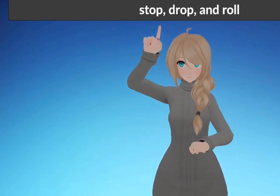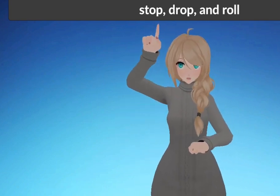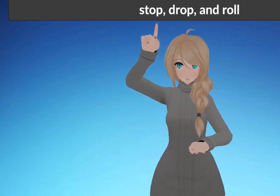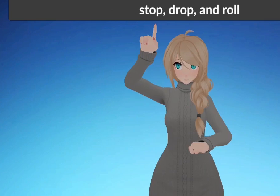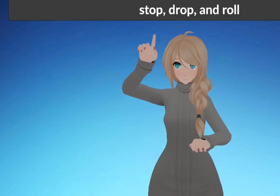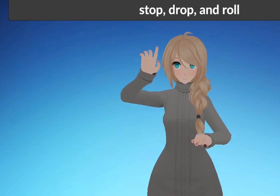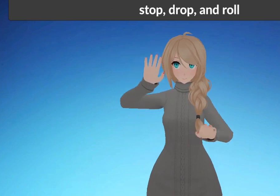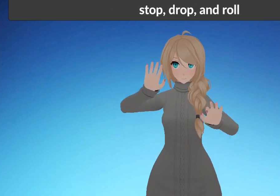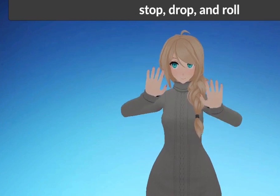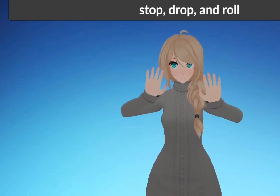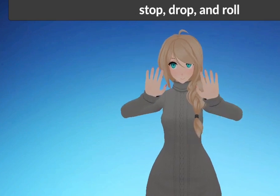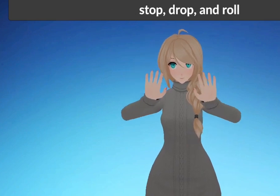Stop.